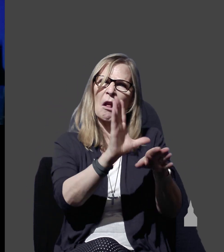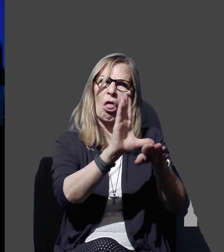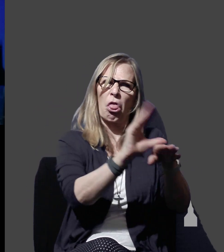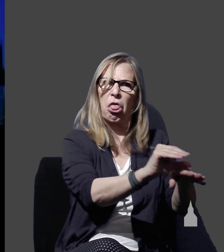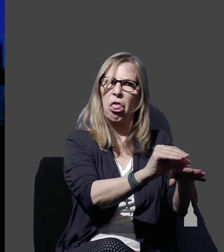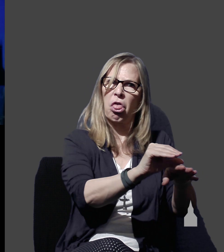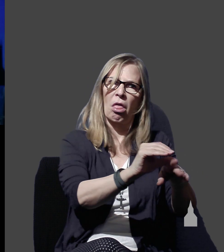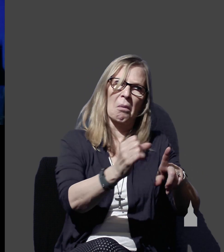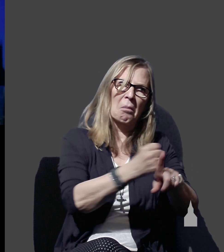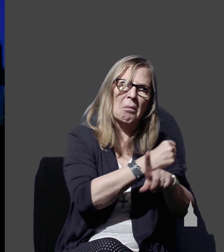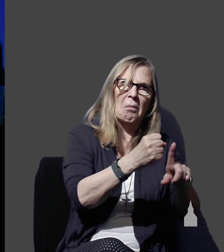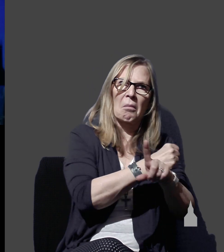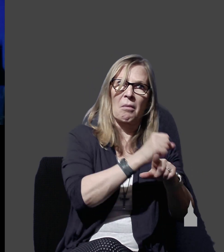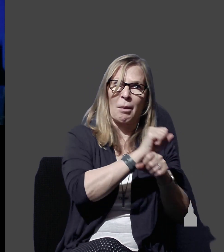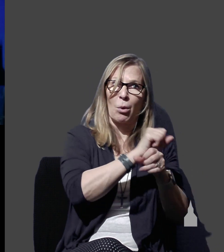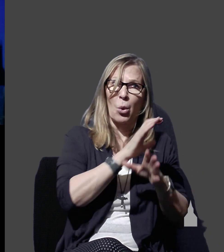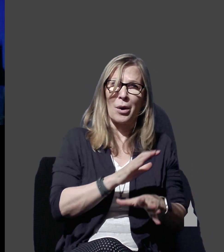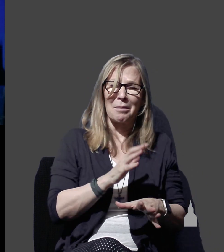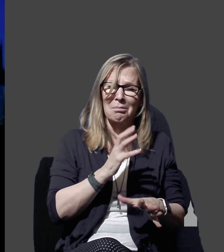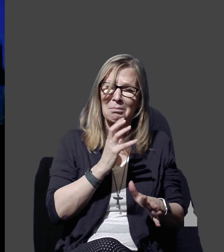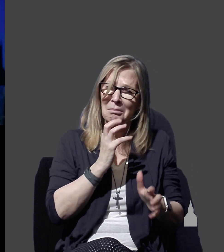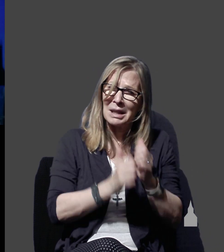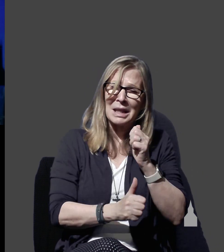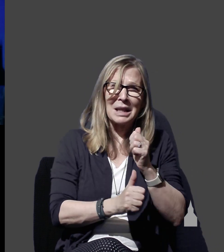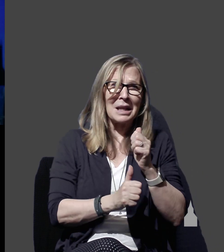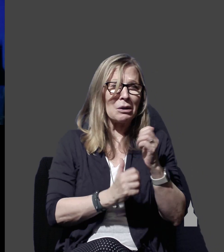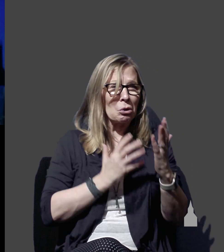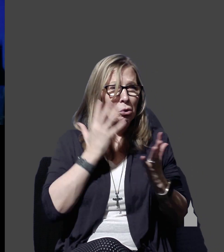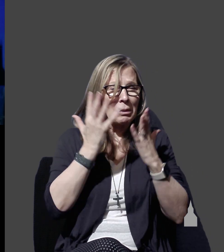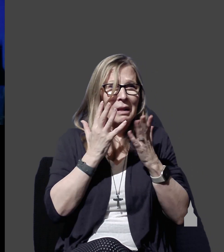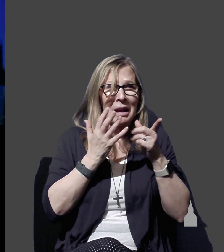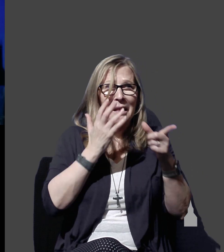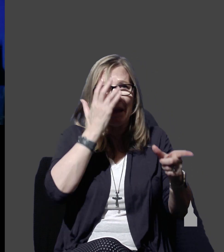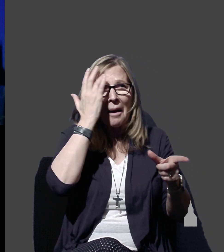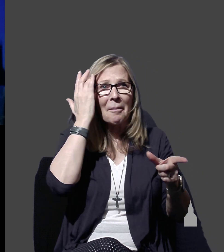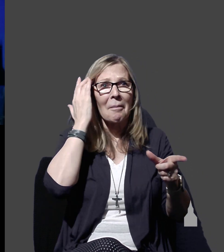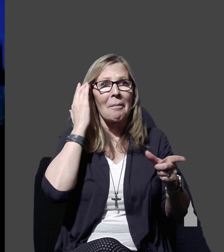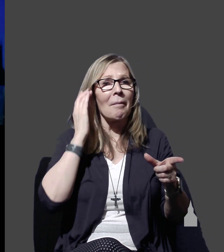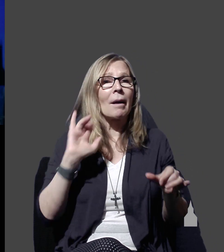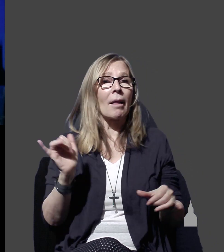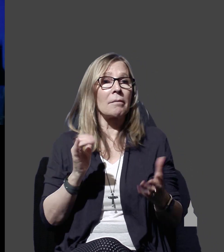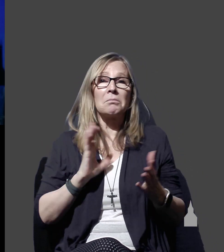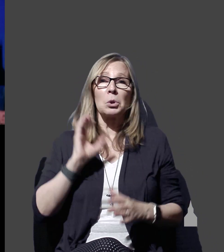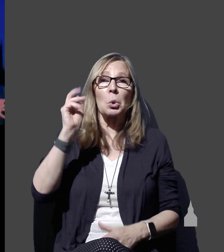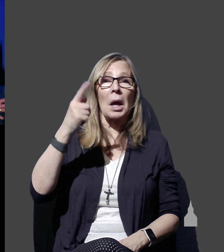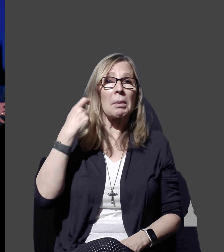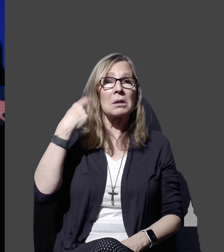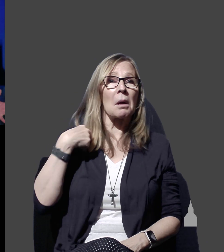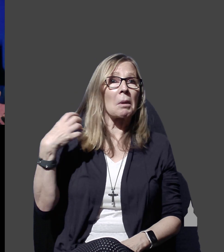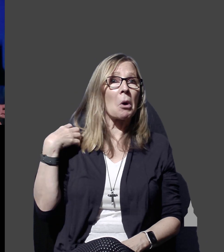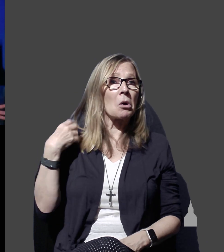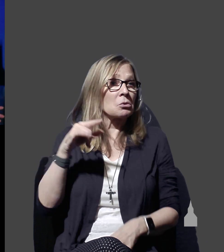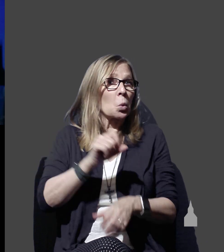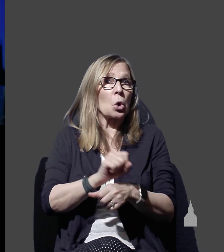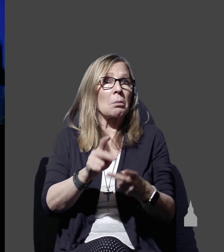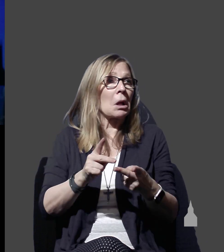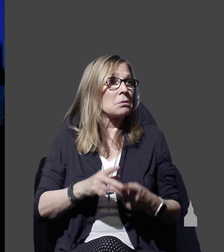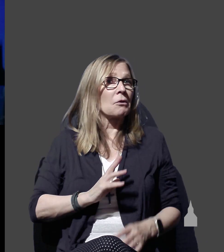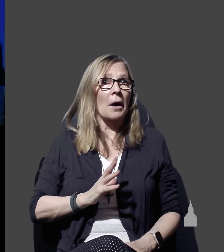and abusing employees, demeaning them and humiliating them as though it's just okay because it's the workplace.